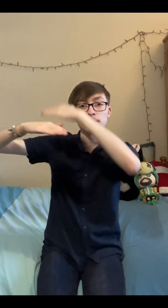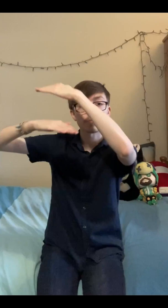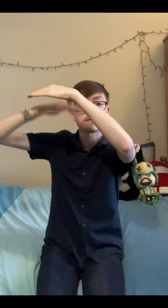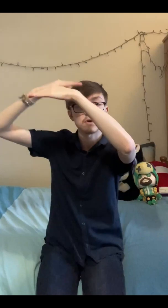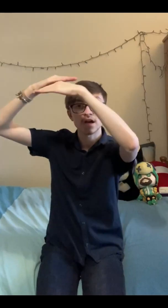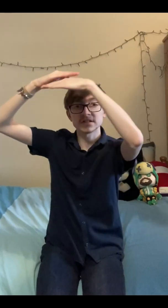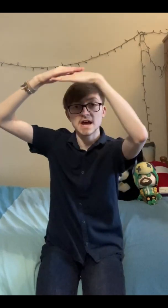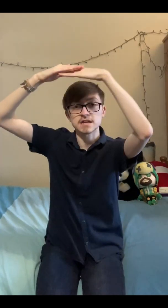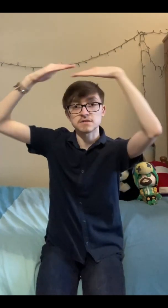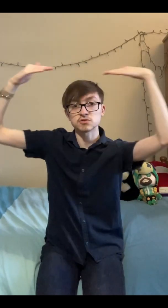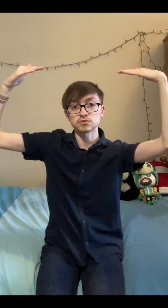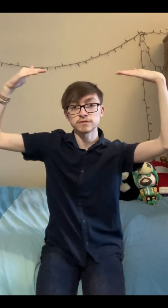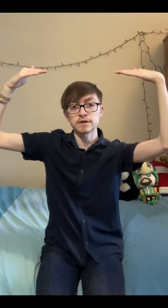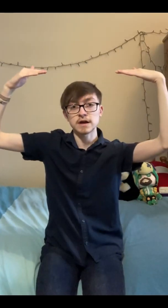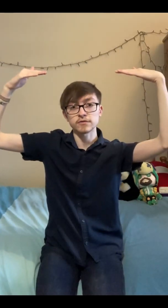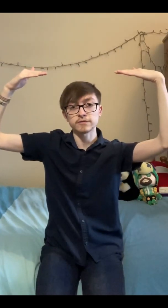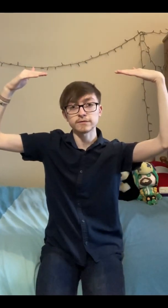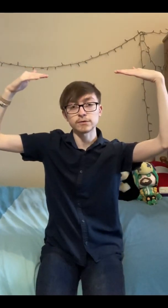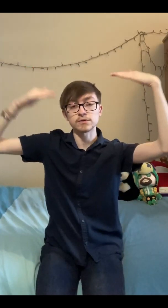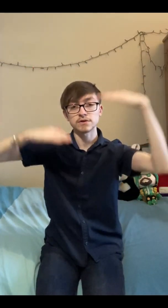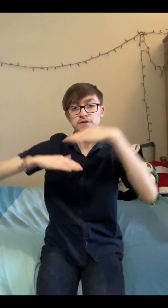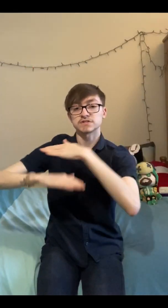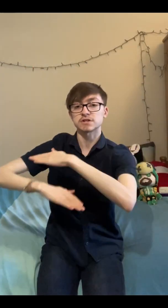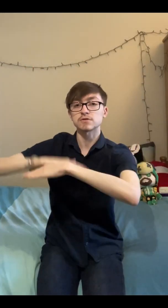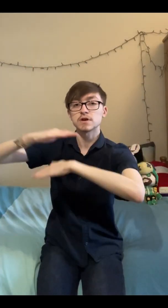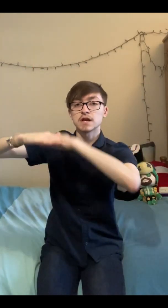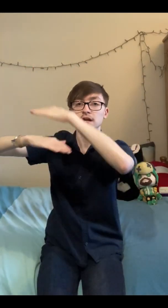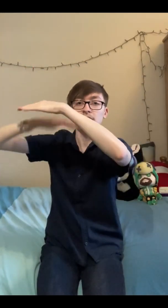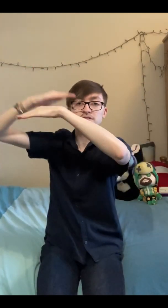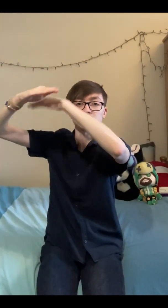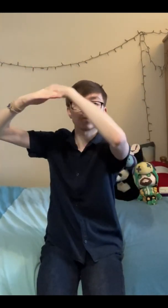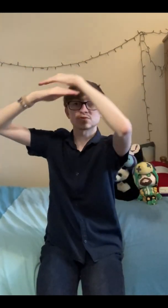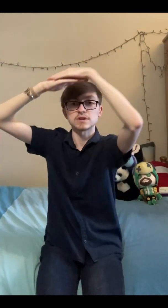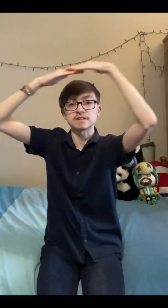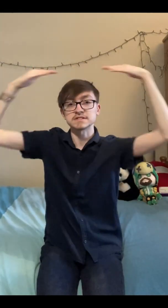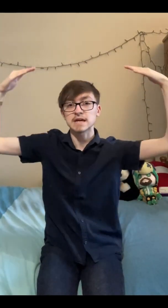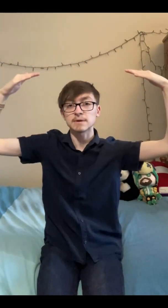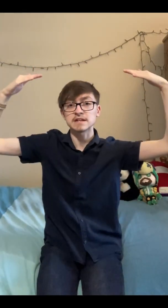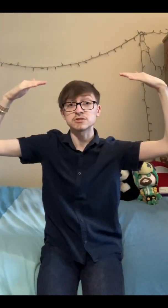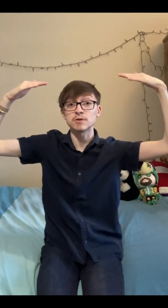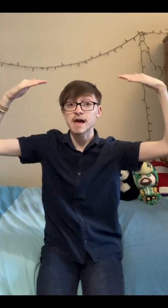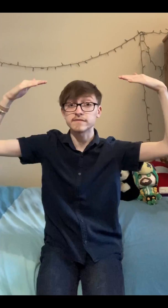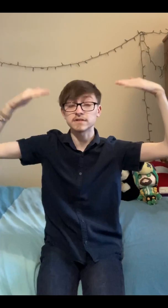above your head and then draw out the floor. So it's like you're drawing the stairway to heaven.